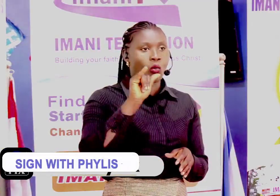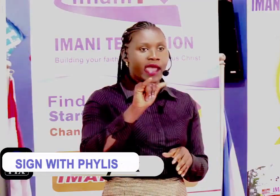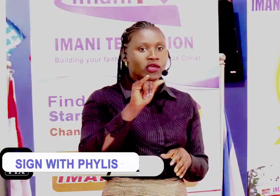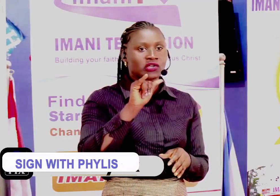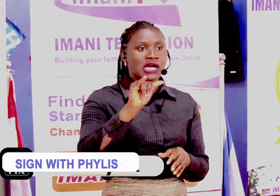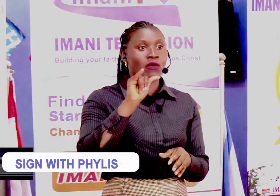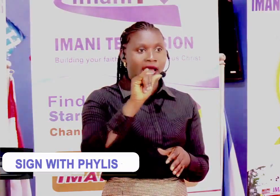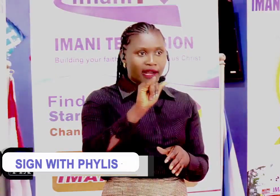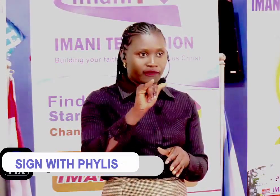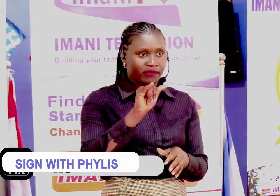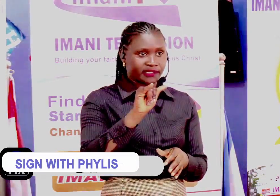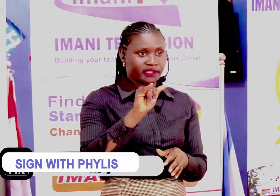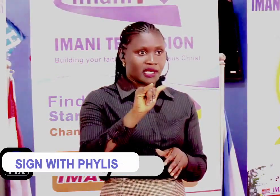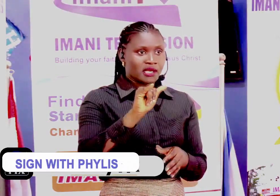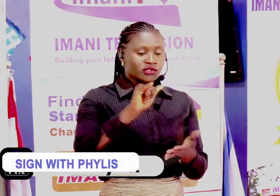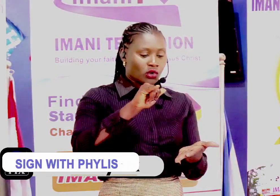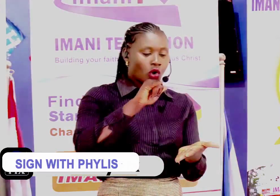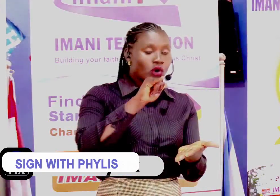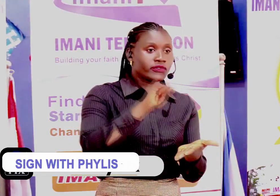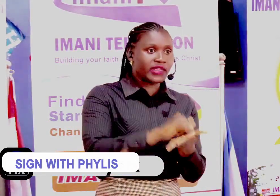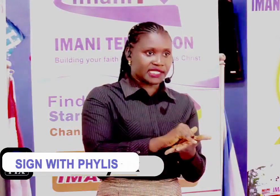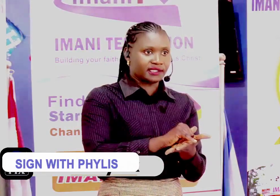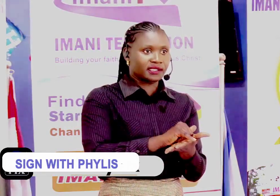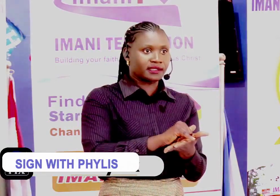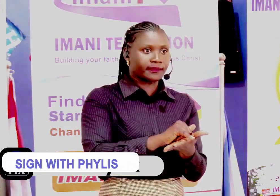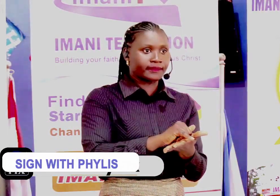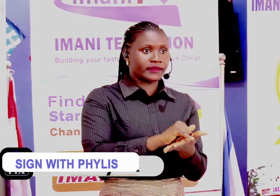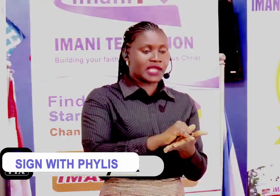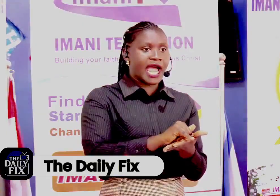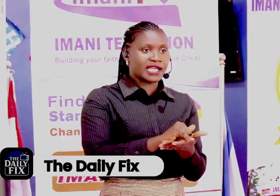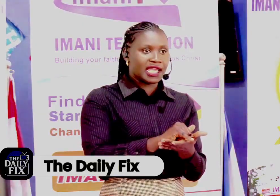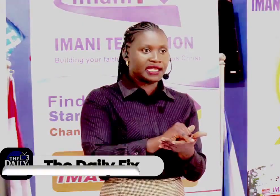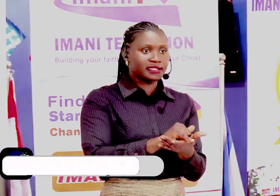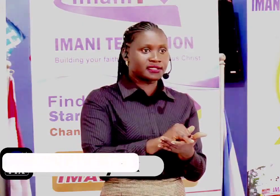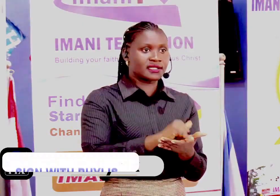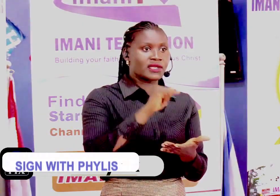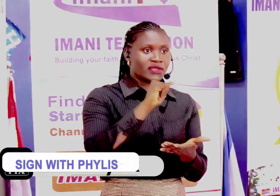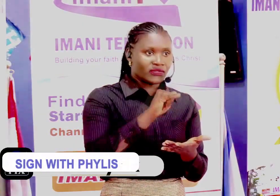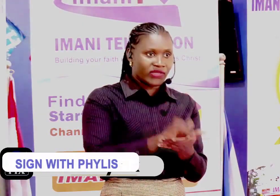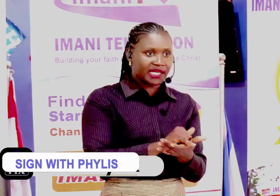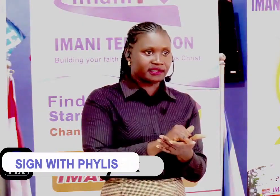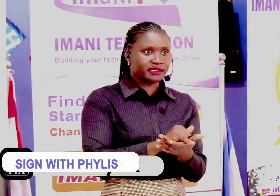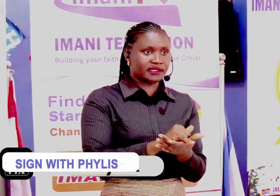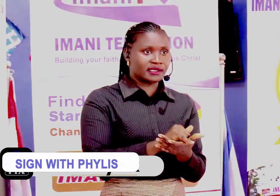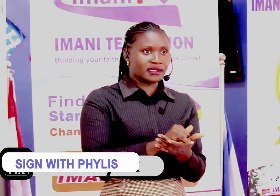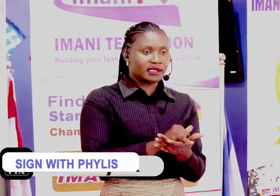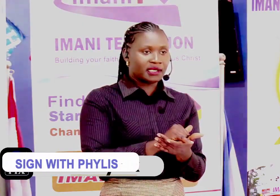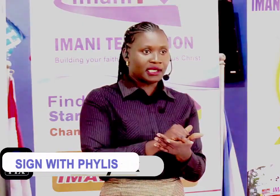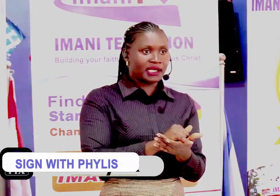on our alphabet. So that. Again, that. Let's